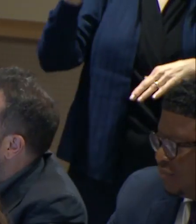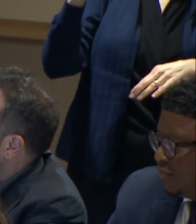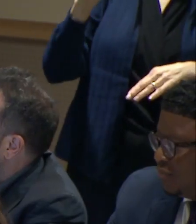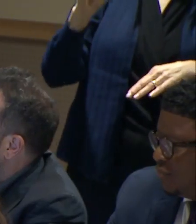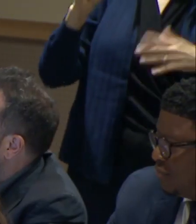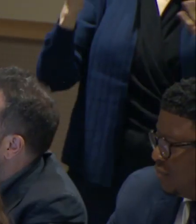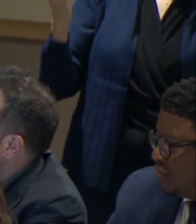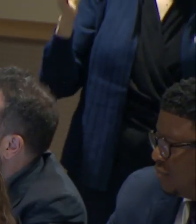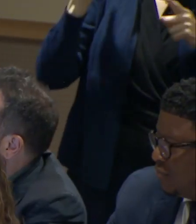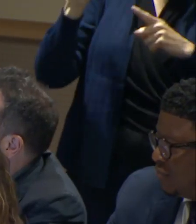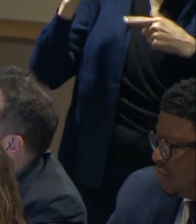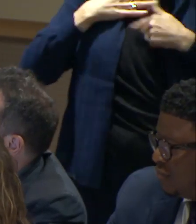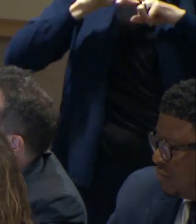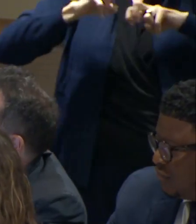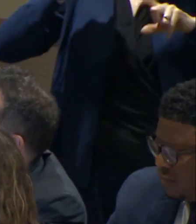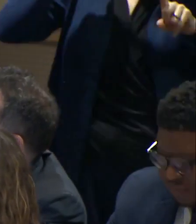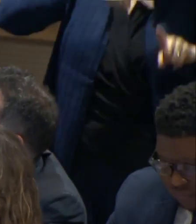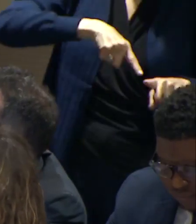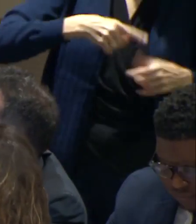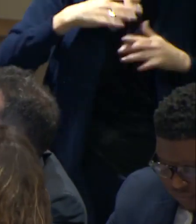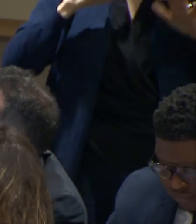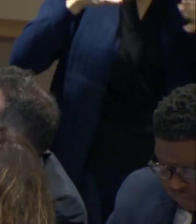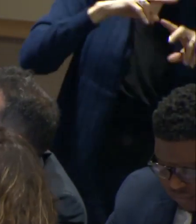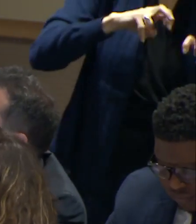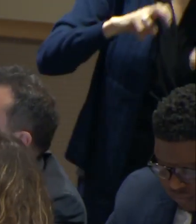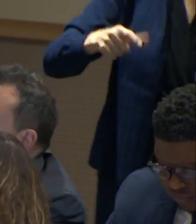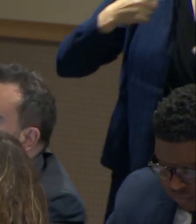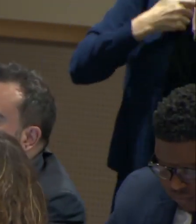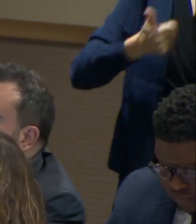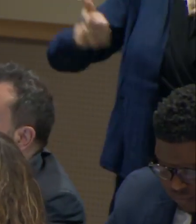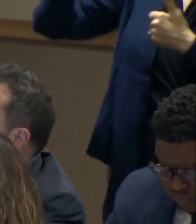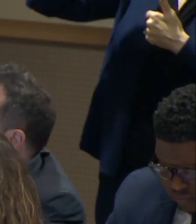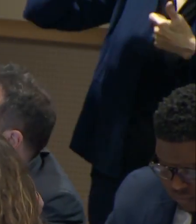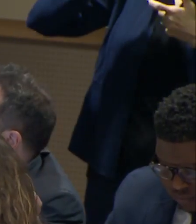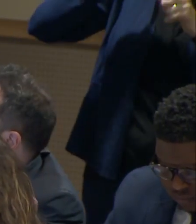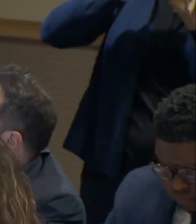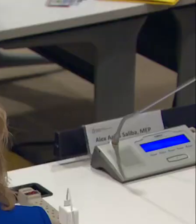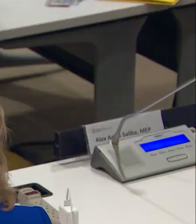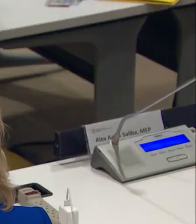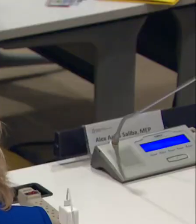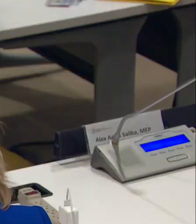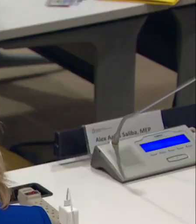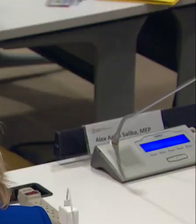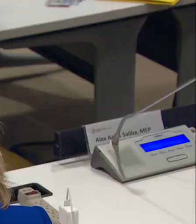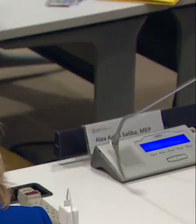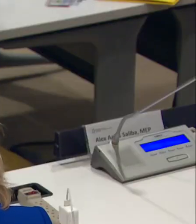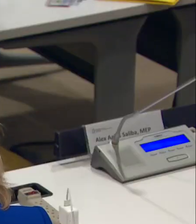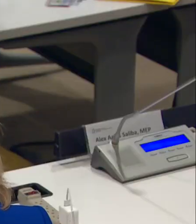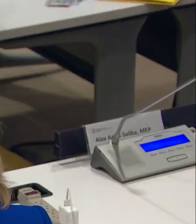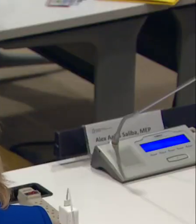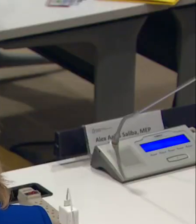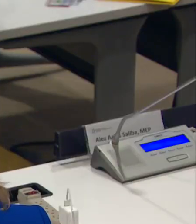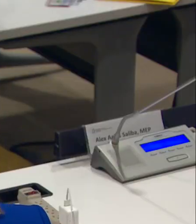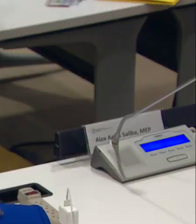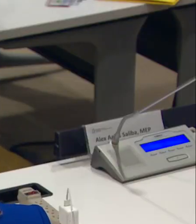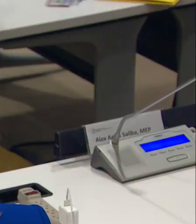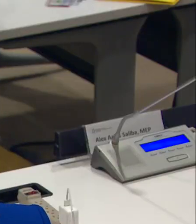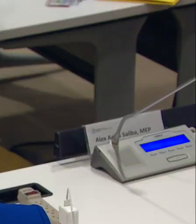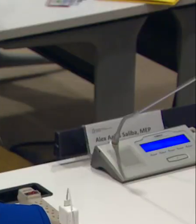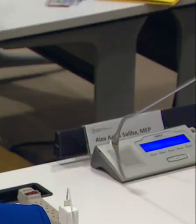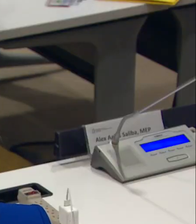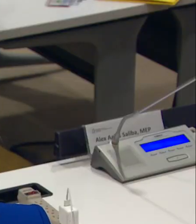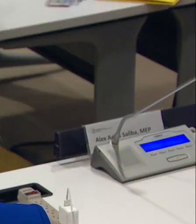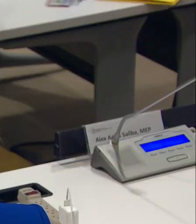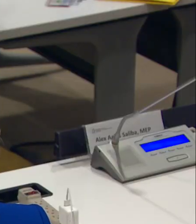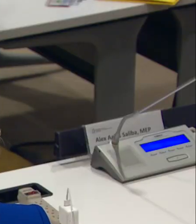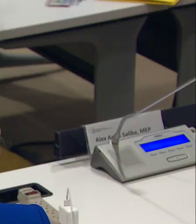Dina Gassner. I'm a senior research scientist at Drexel University in the Life Course Outcomes Laboratory. Everything we